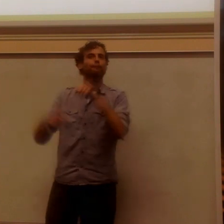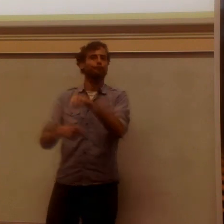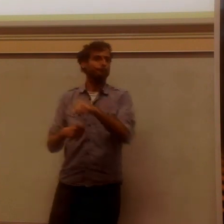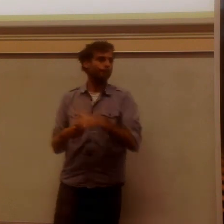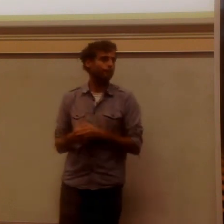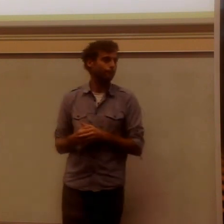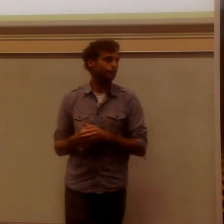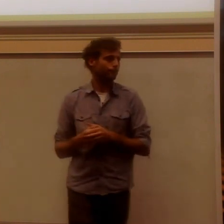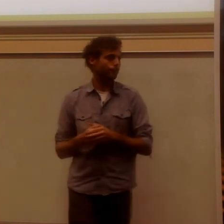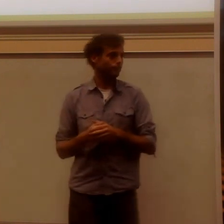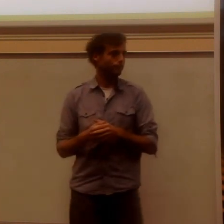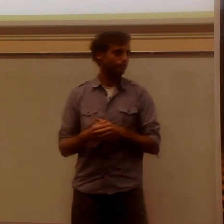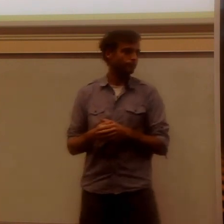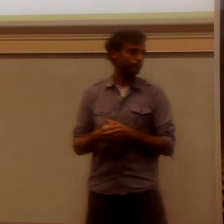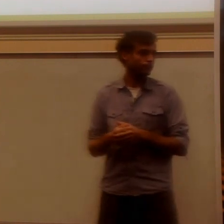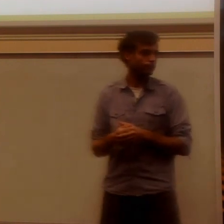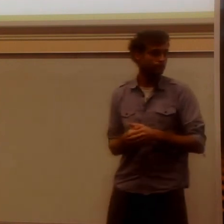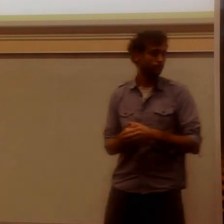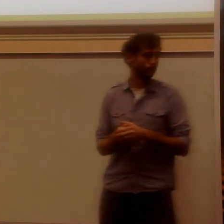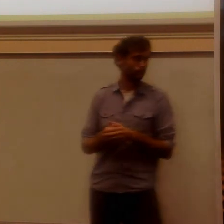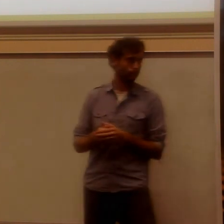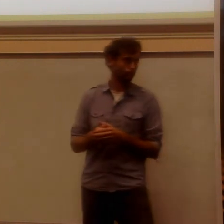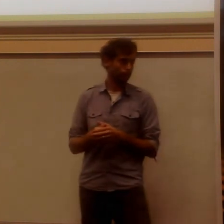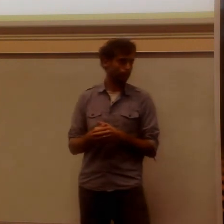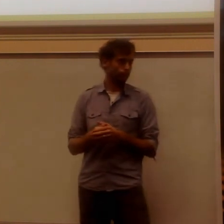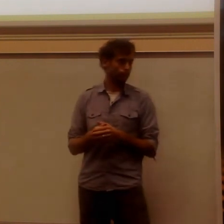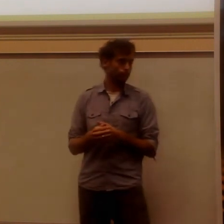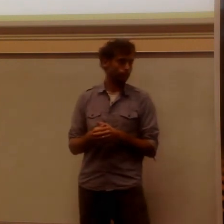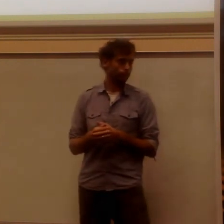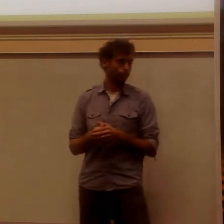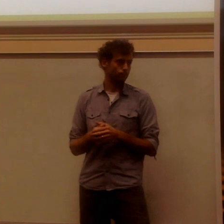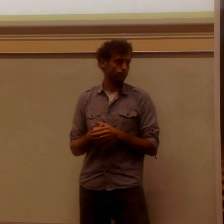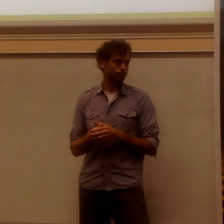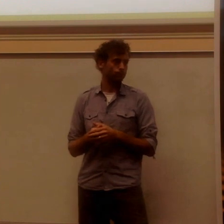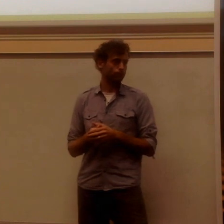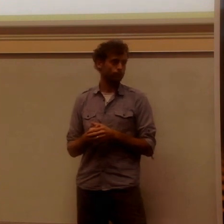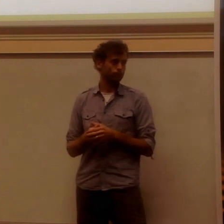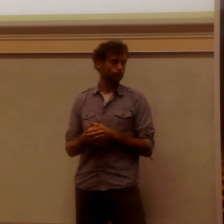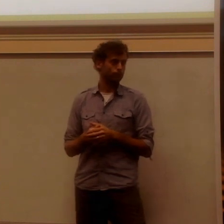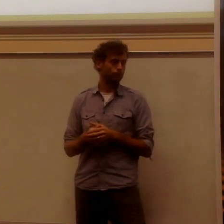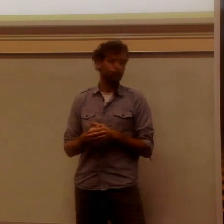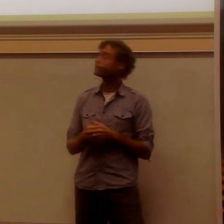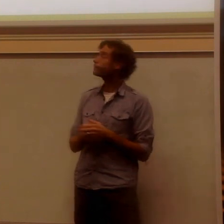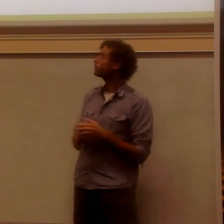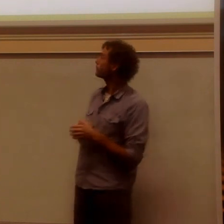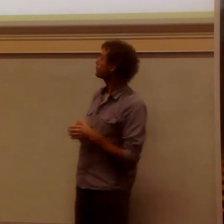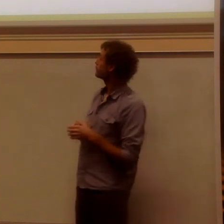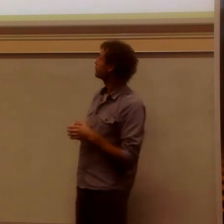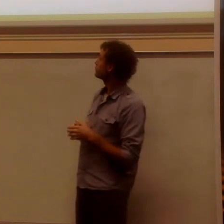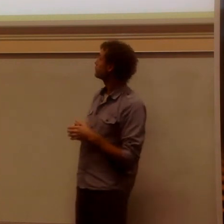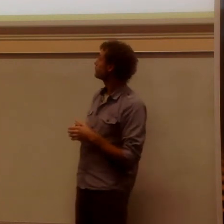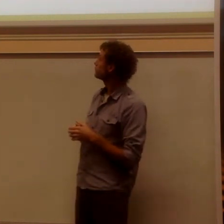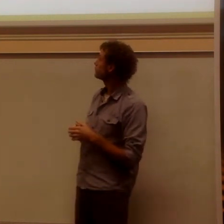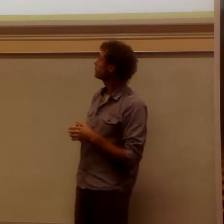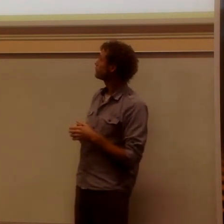MP, and a return email could be then retranslated back into sign language, and this deaf person could have a dialogue by email and then